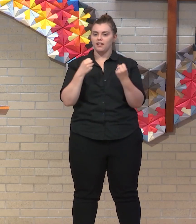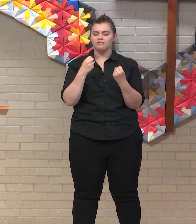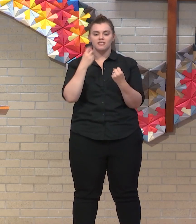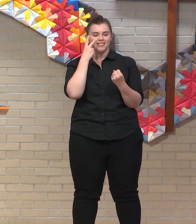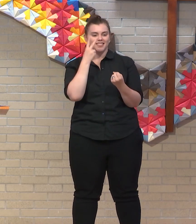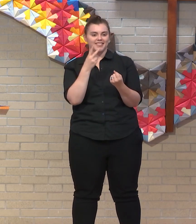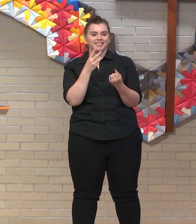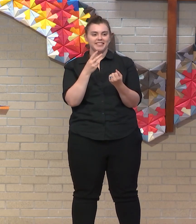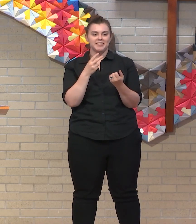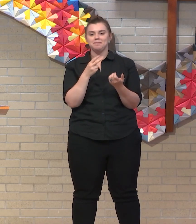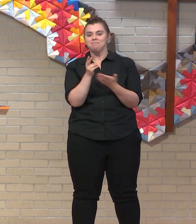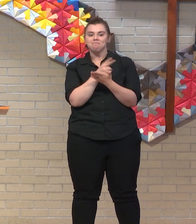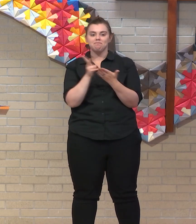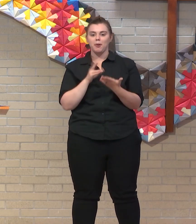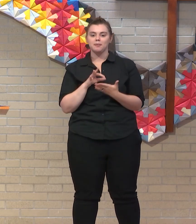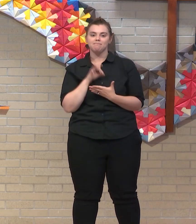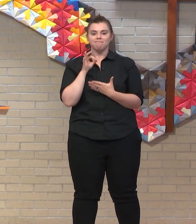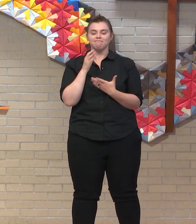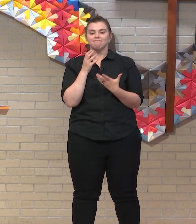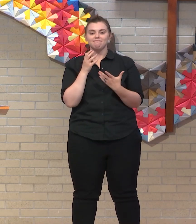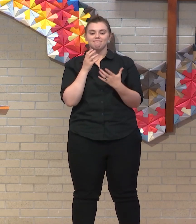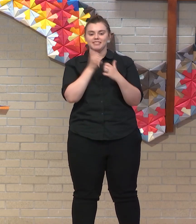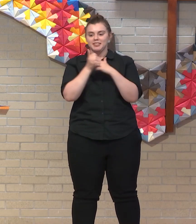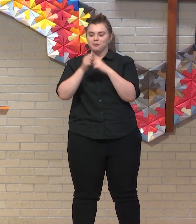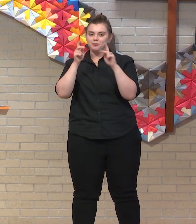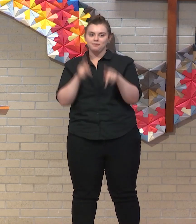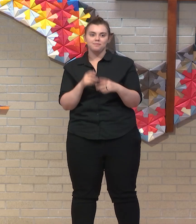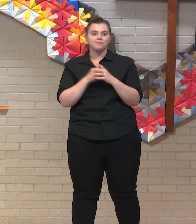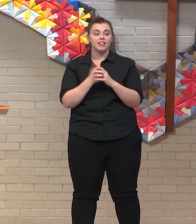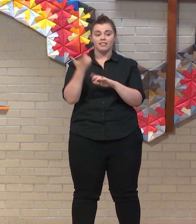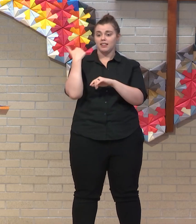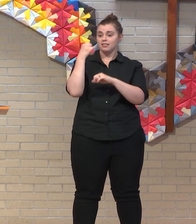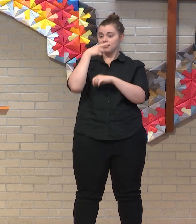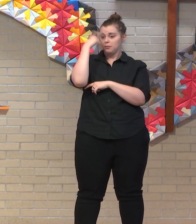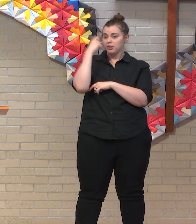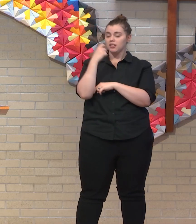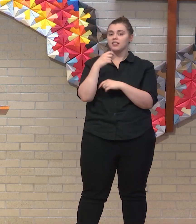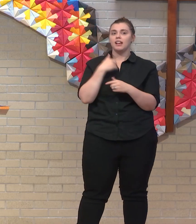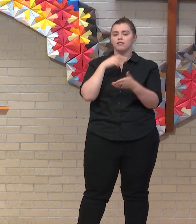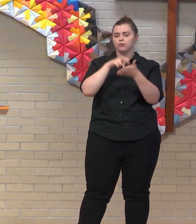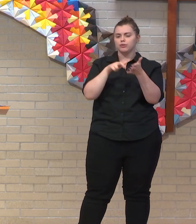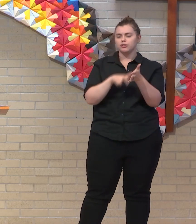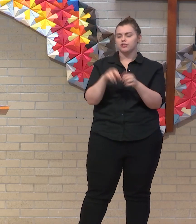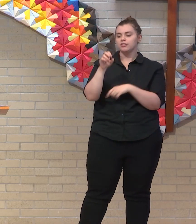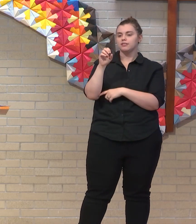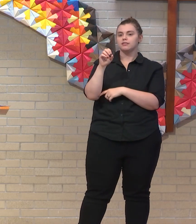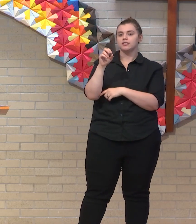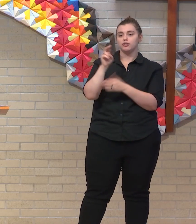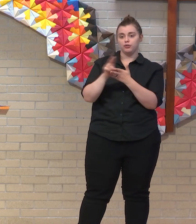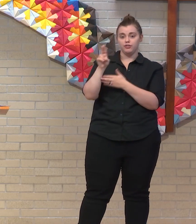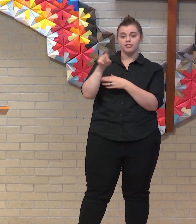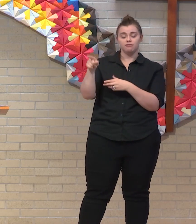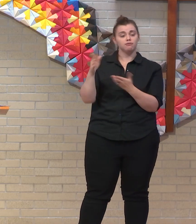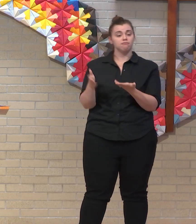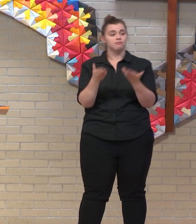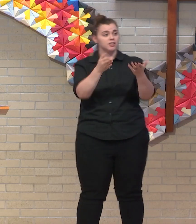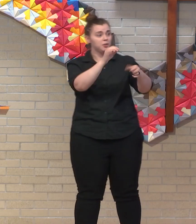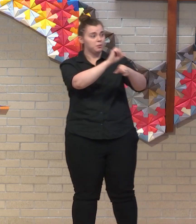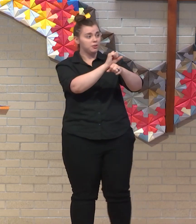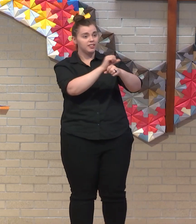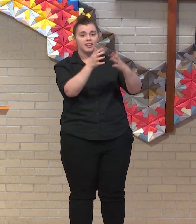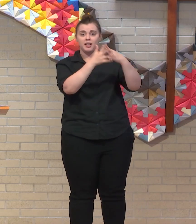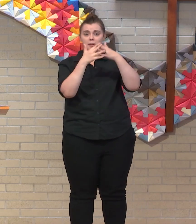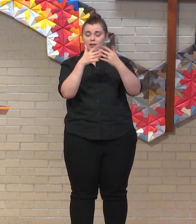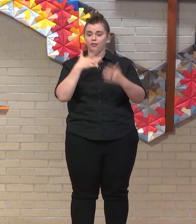spark in every person. Last summer, Bongiwe did research at Stanford University, and she presented her work at